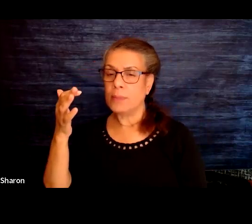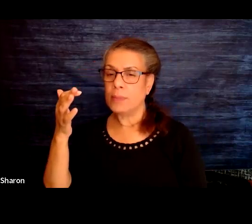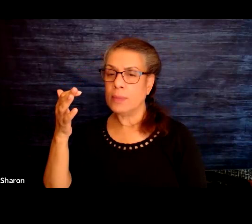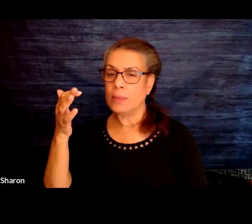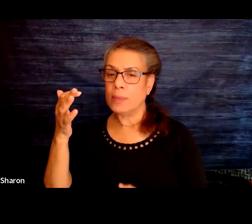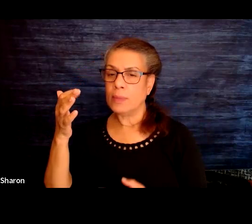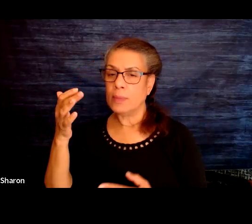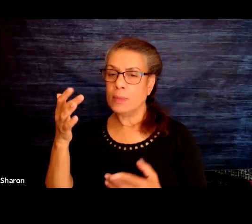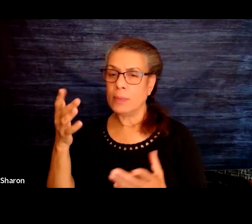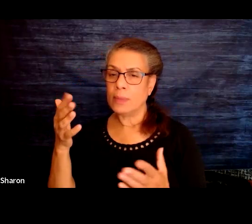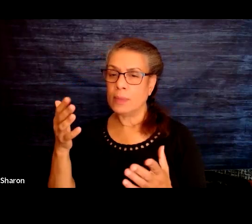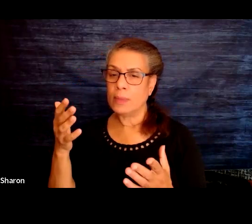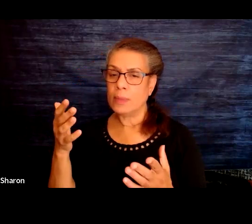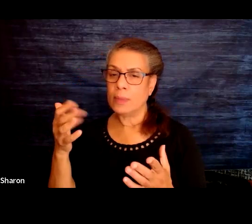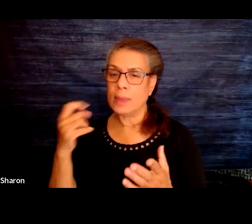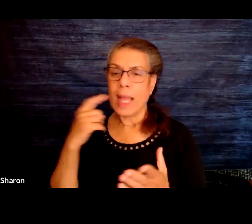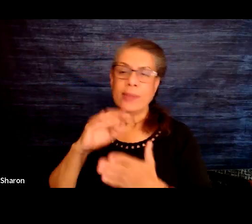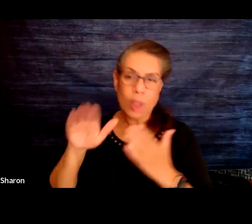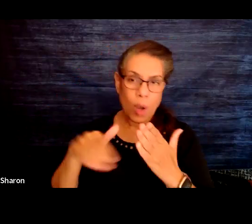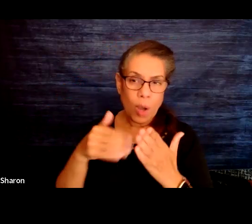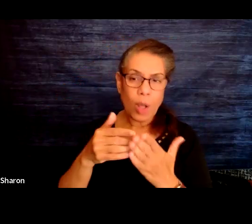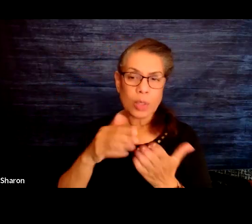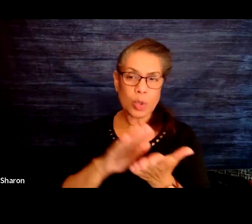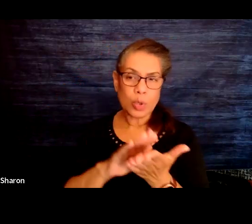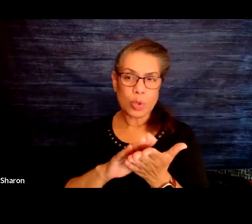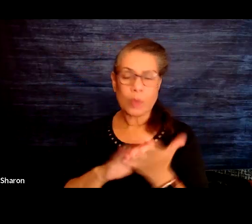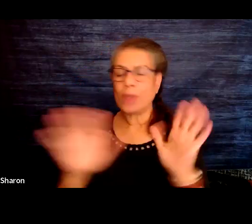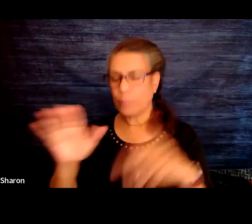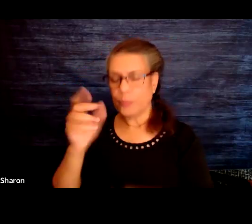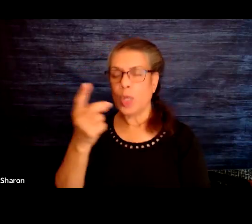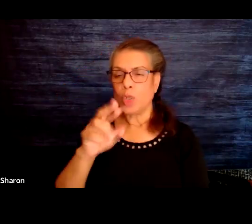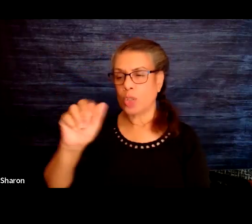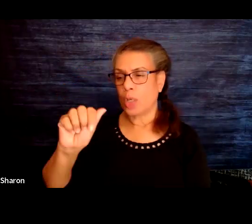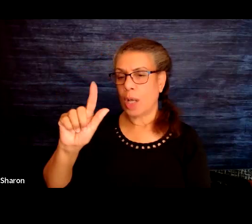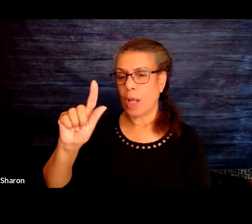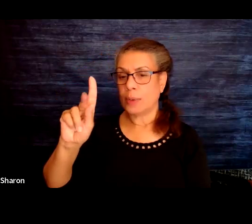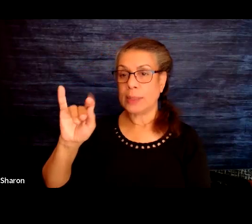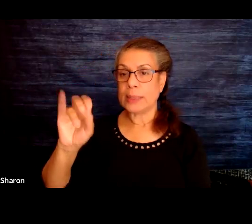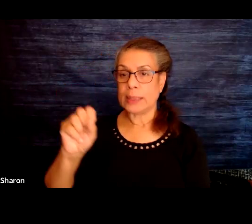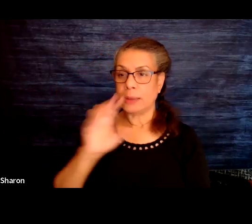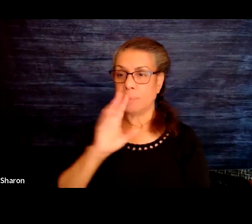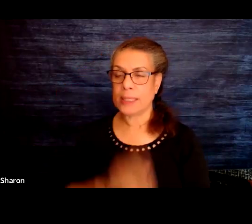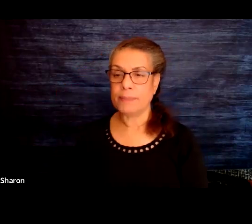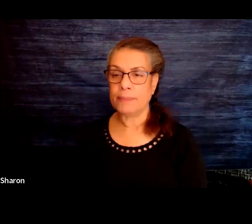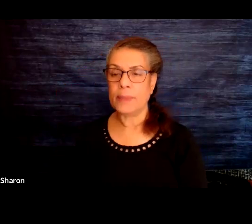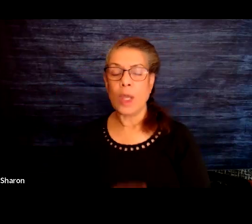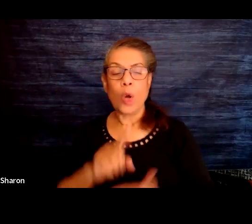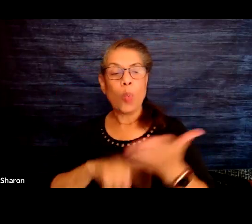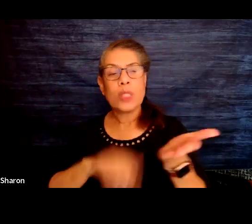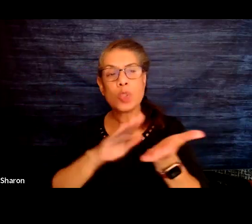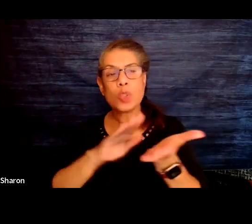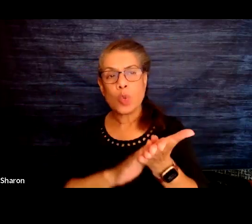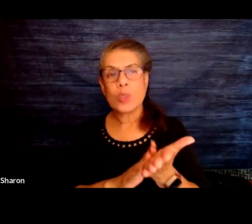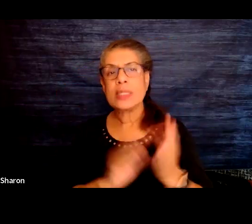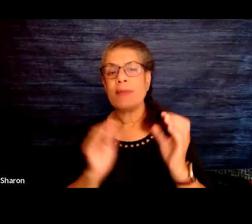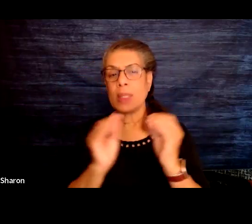imagine all of them are, but having a better sense of understanding which schools are having more challenges in implementing and